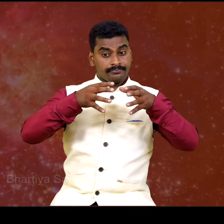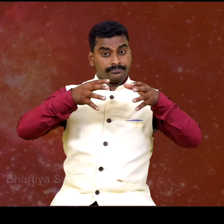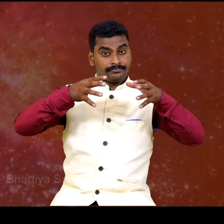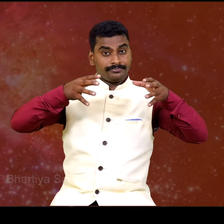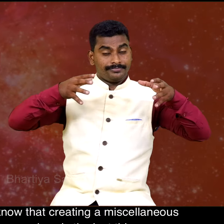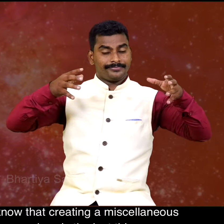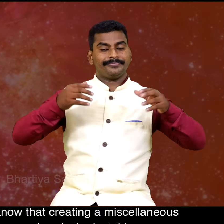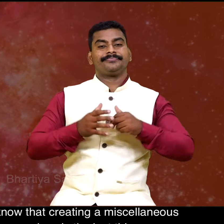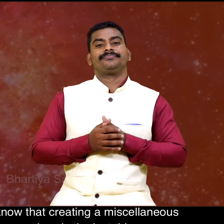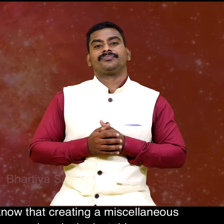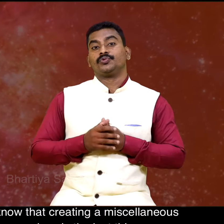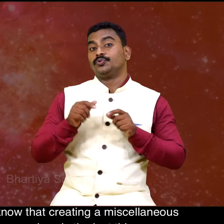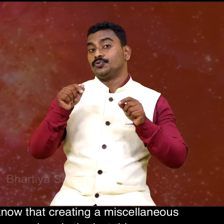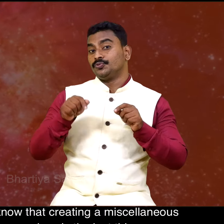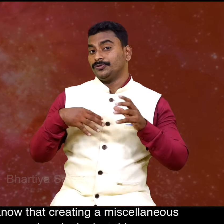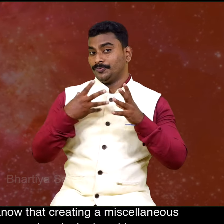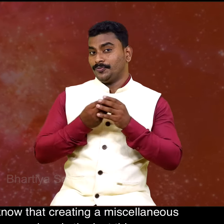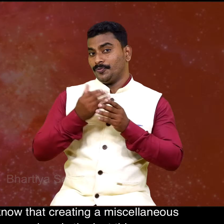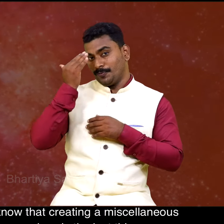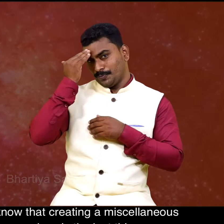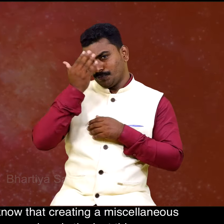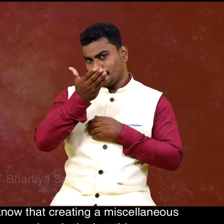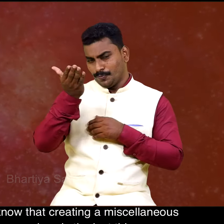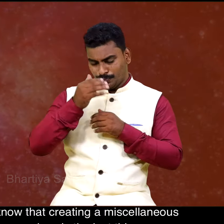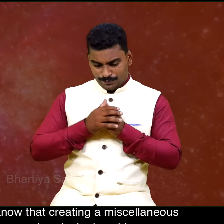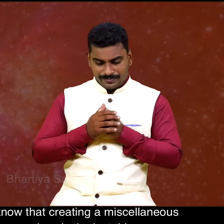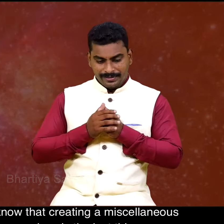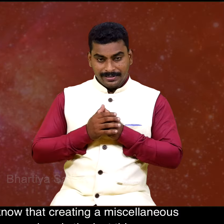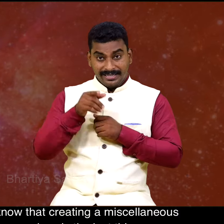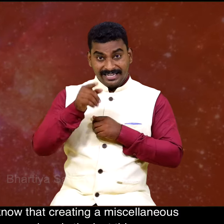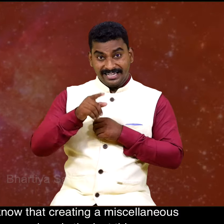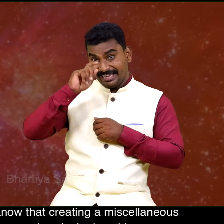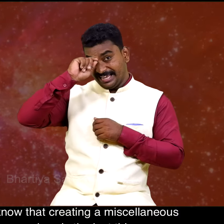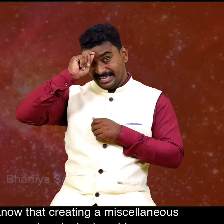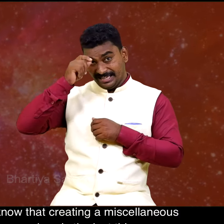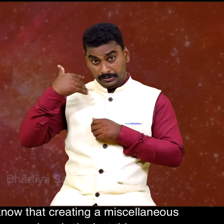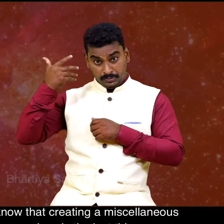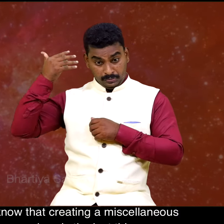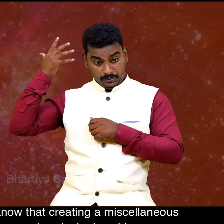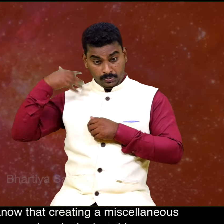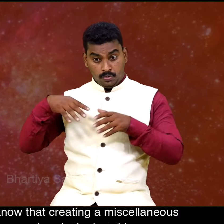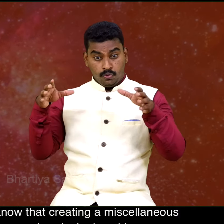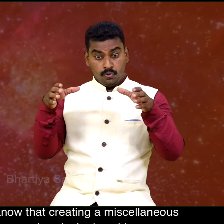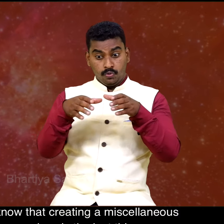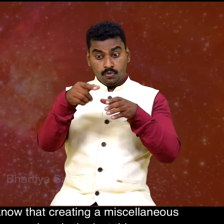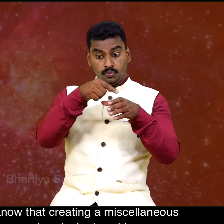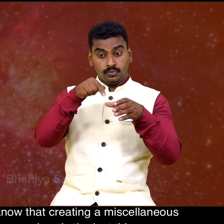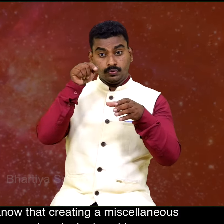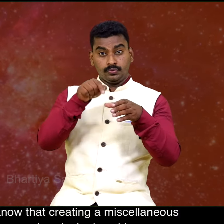Today, we know that creating a miscellaneous group or a class is the last